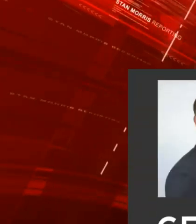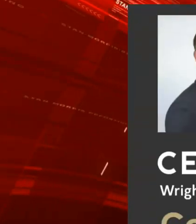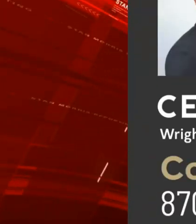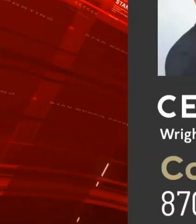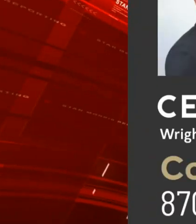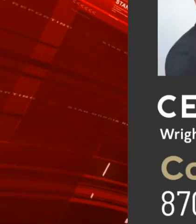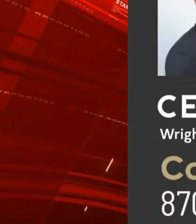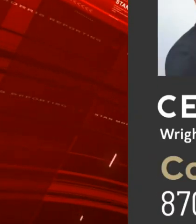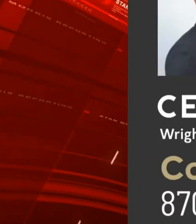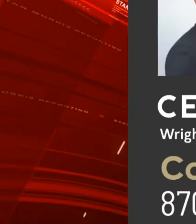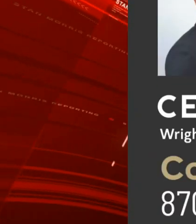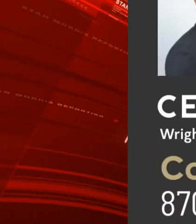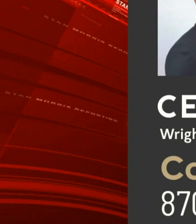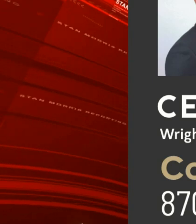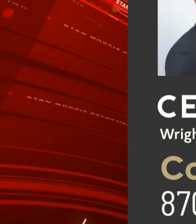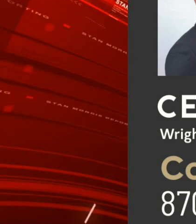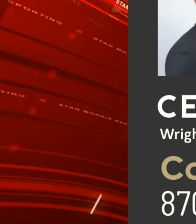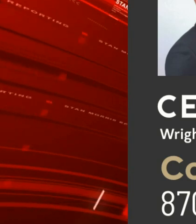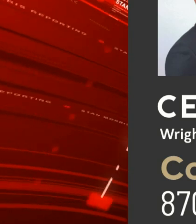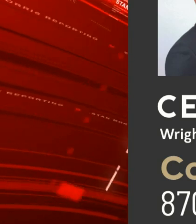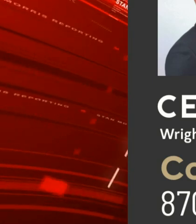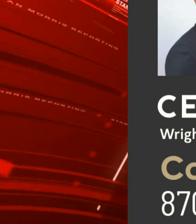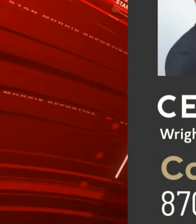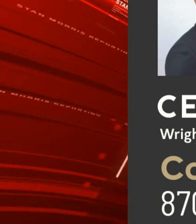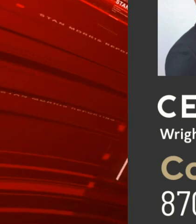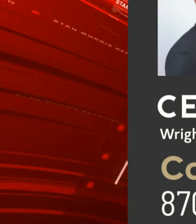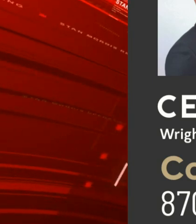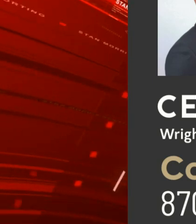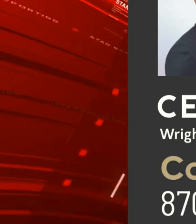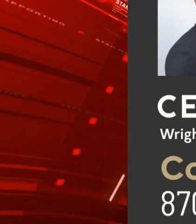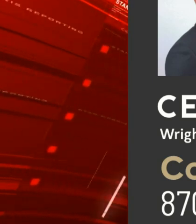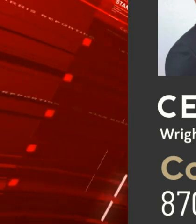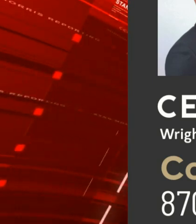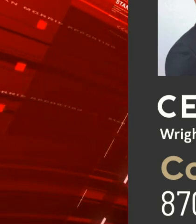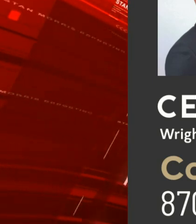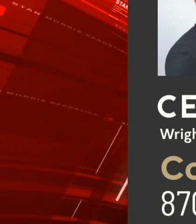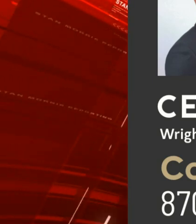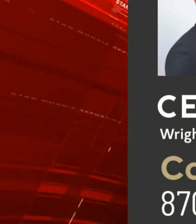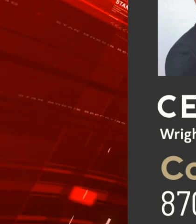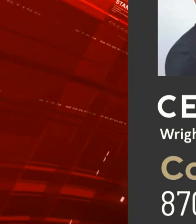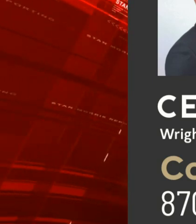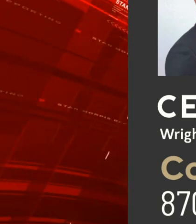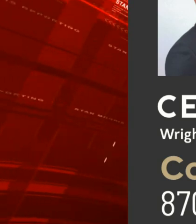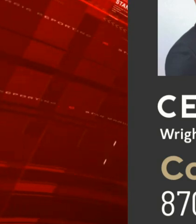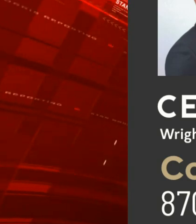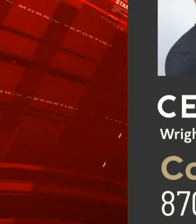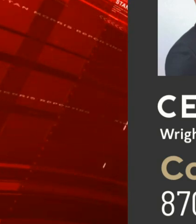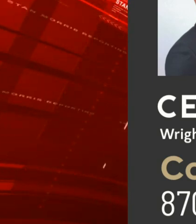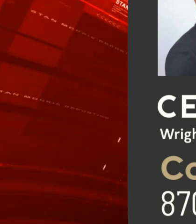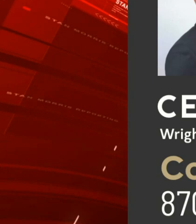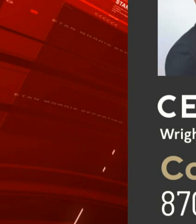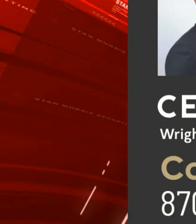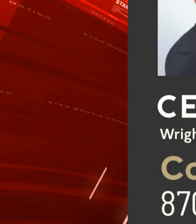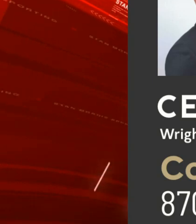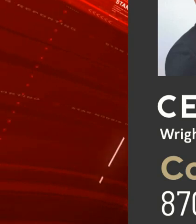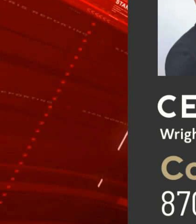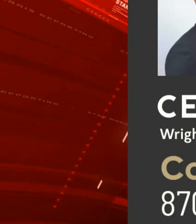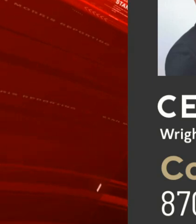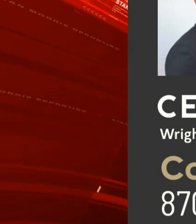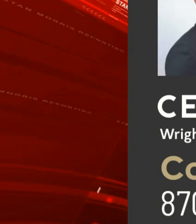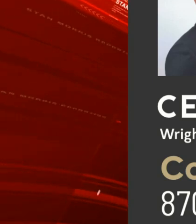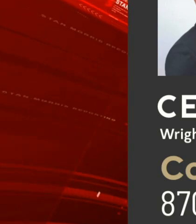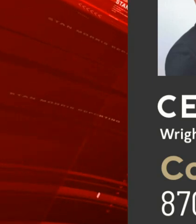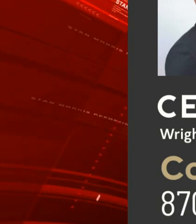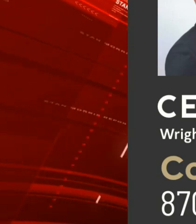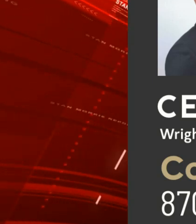This broadcast is brought to you by Colby Brooks with Century 21 Right Pace Real Estate and buyfrombrooks.com. Let Colby Brooks